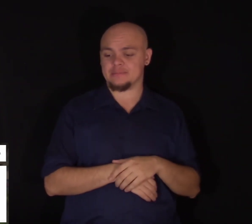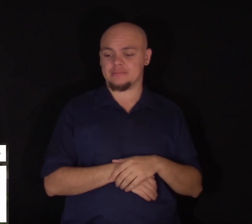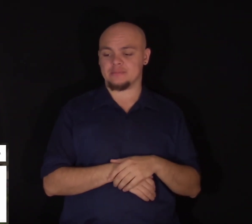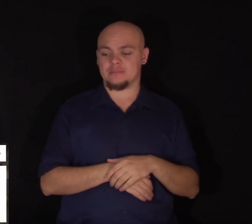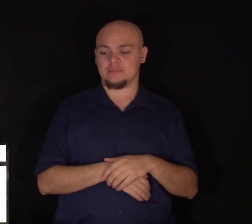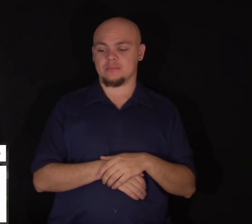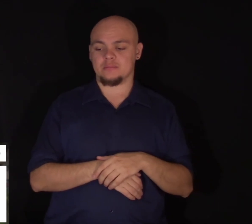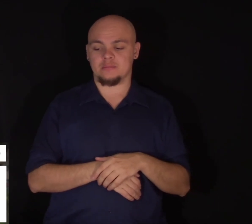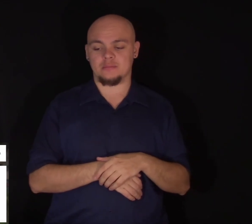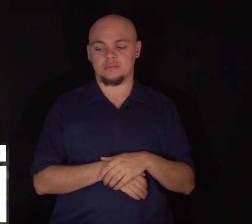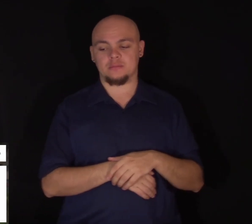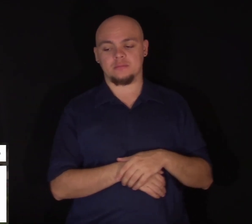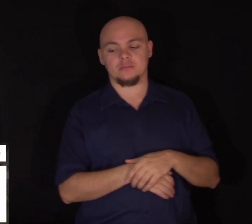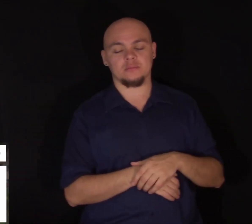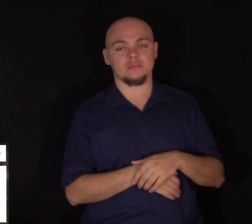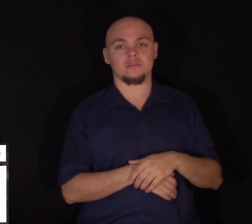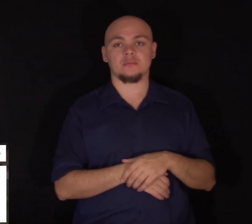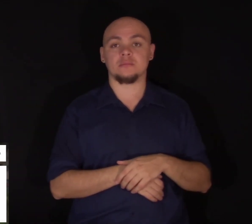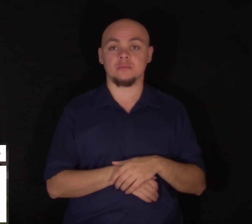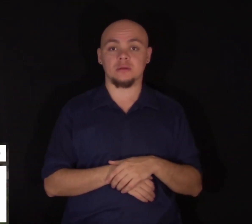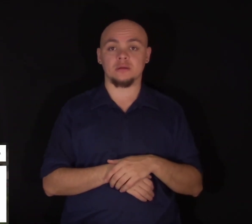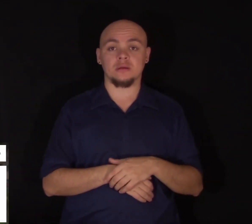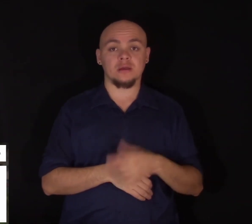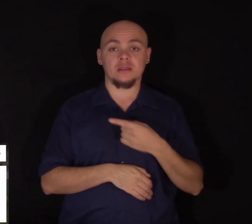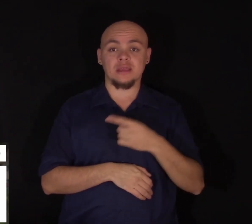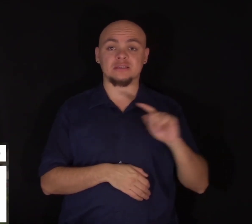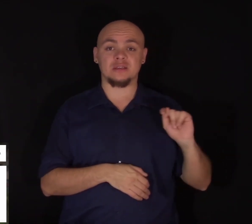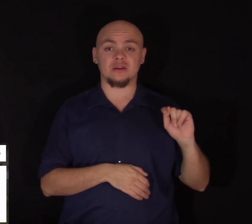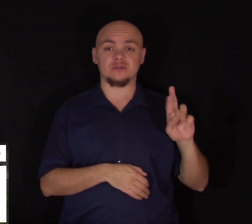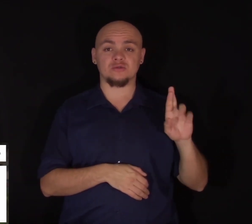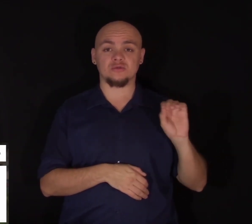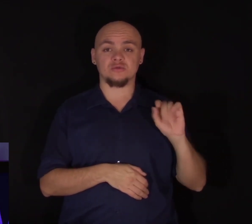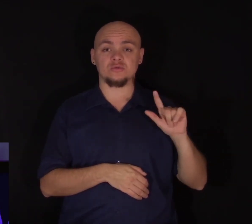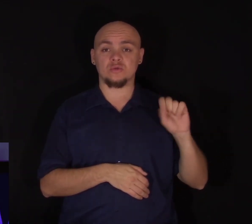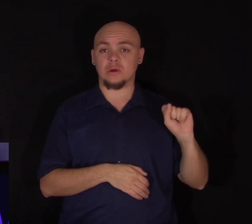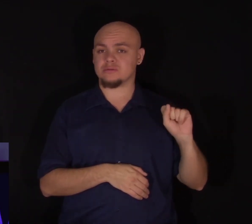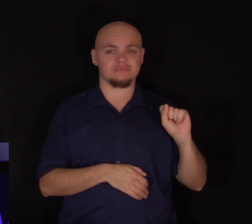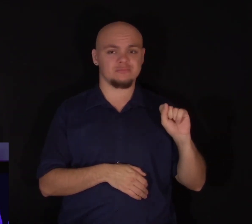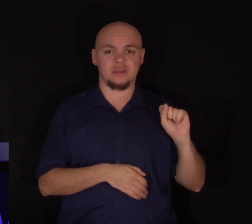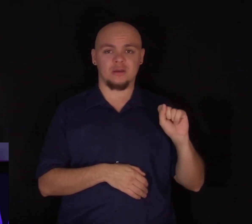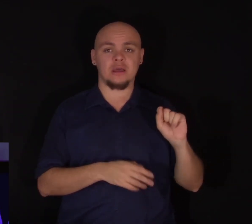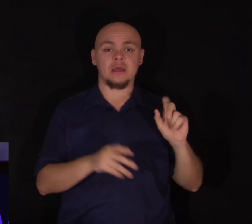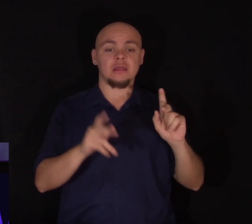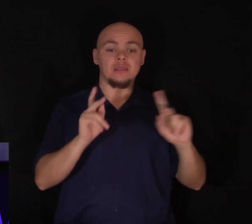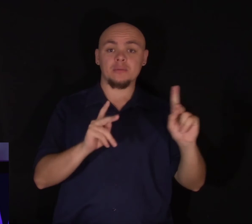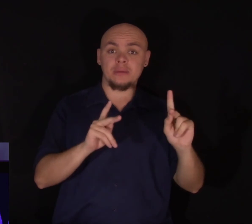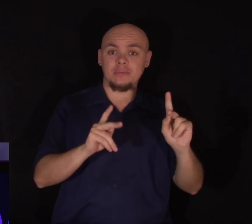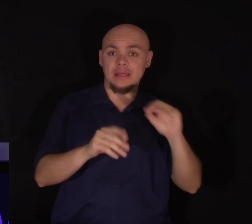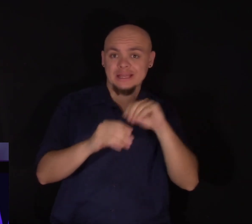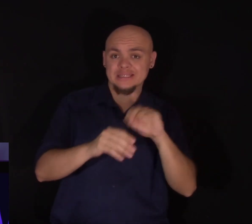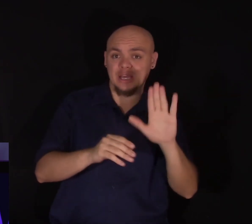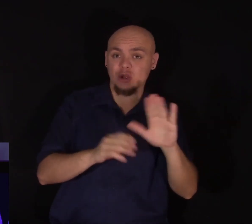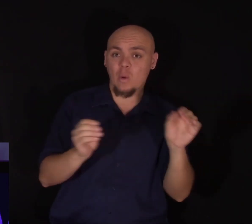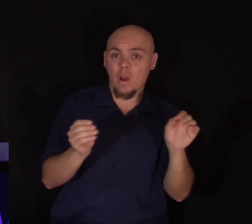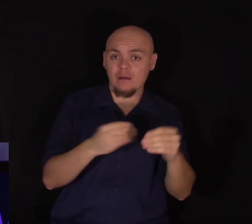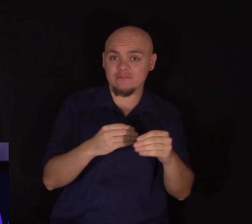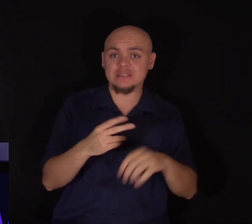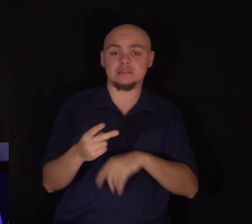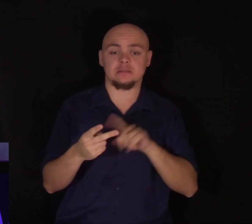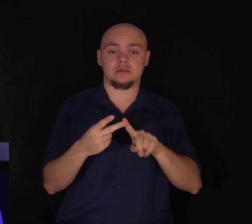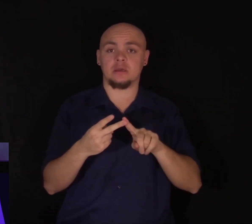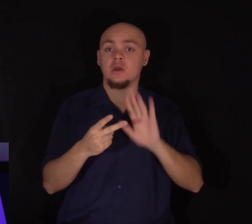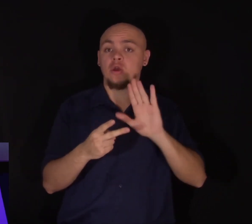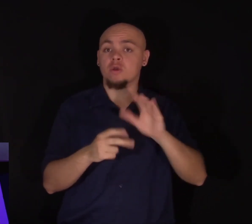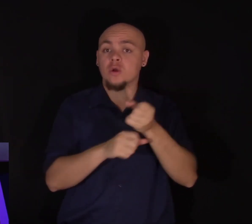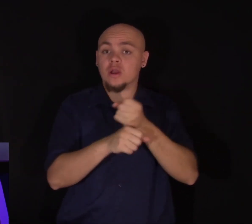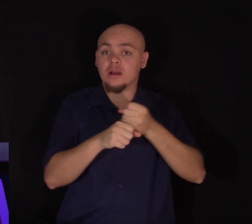we have to stop calling them trolls, because they're not. They're the people who work in coffee shops that serve you coffee. They work in your offices. They're everywhere. They're people